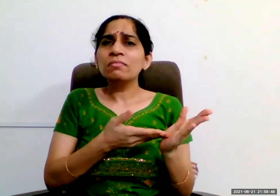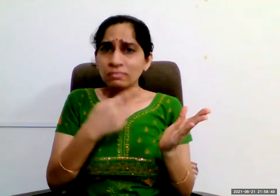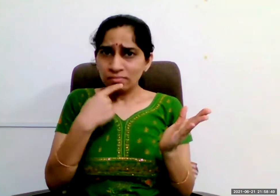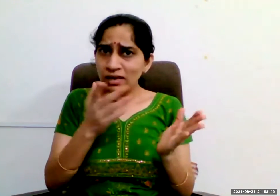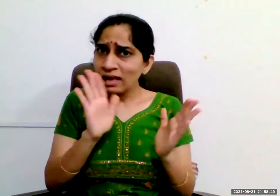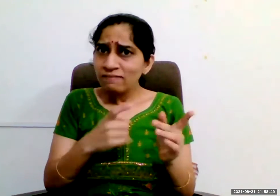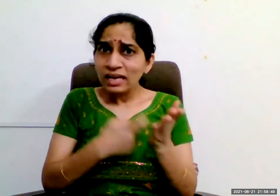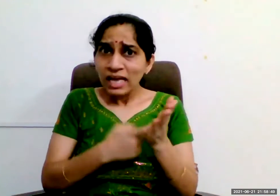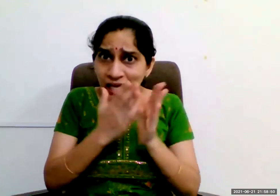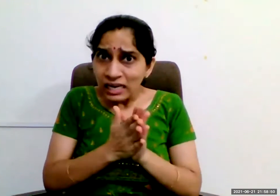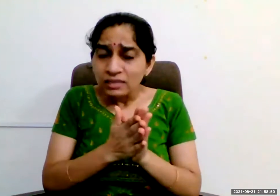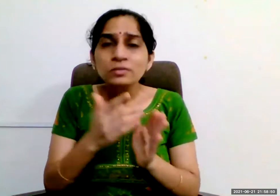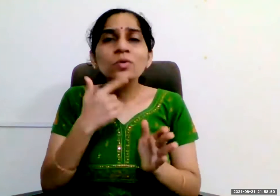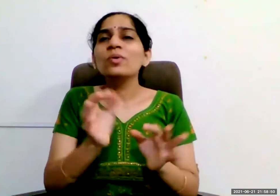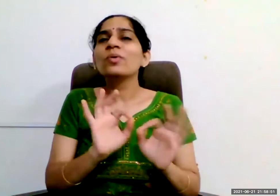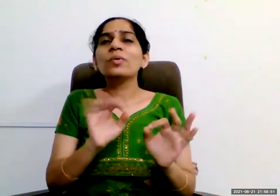Bhagavad Gita gives you the way to live.